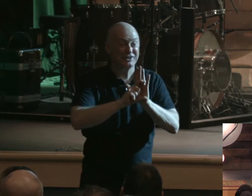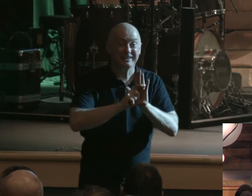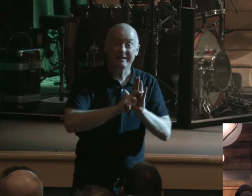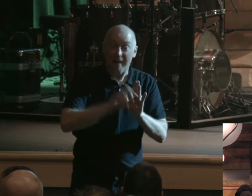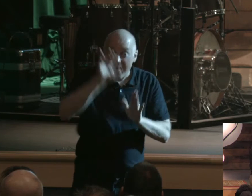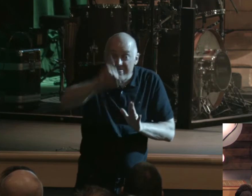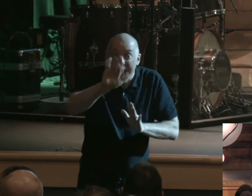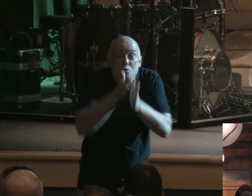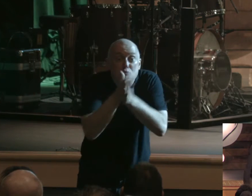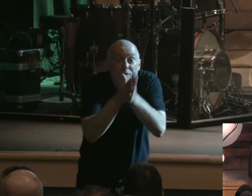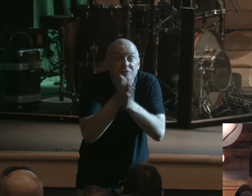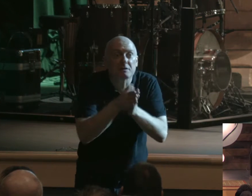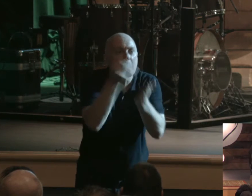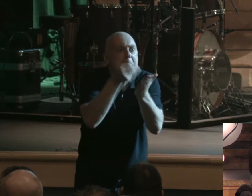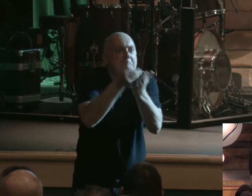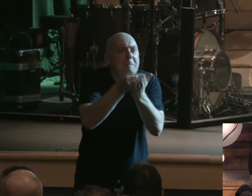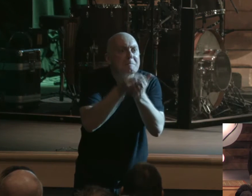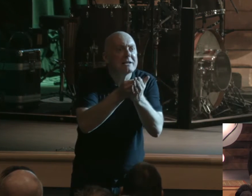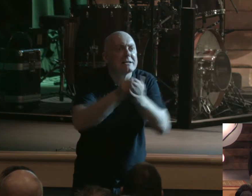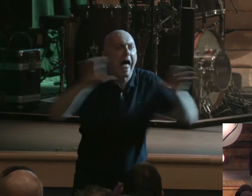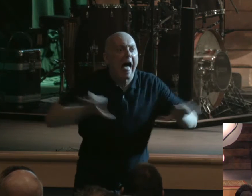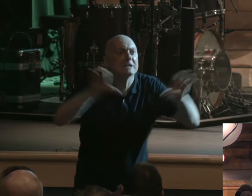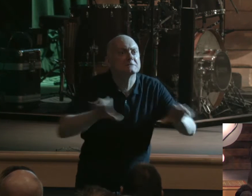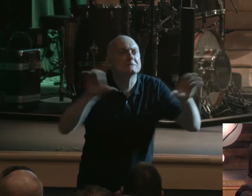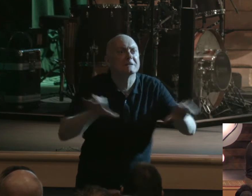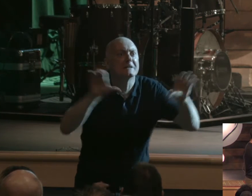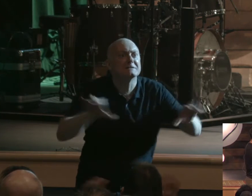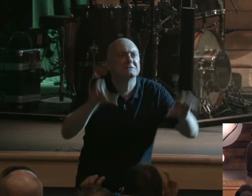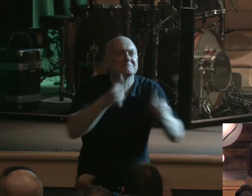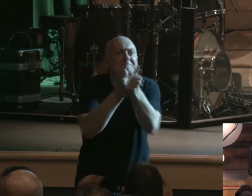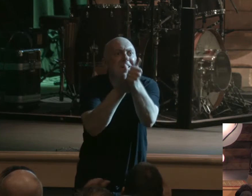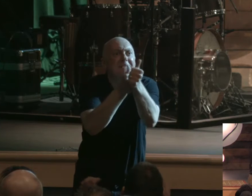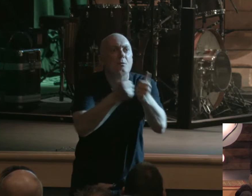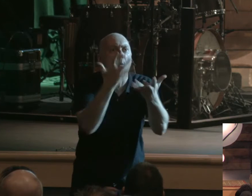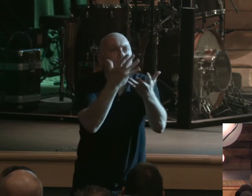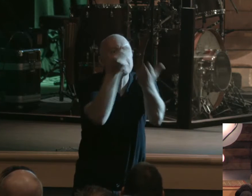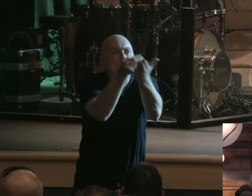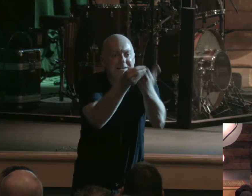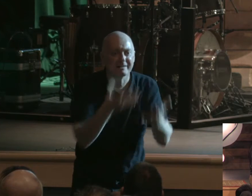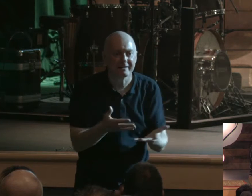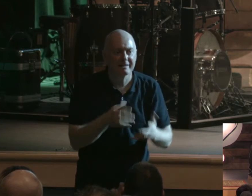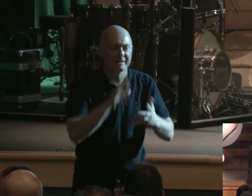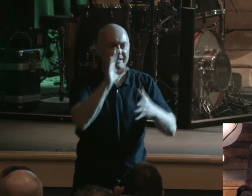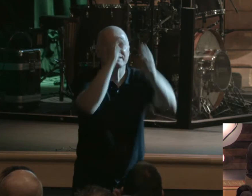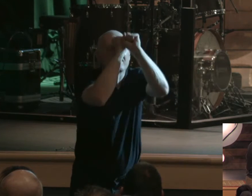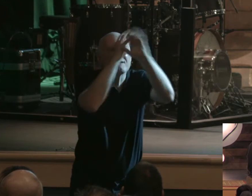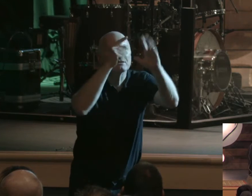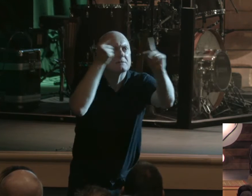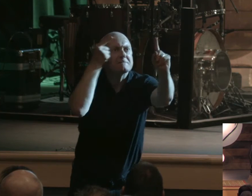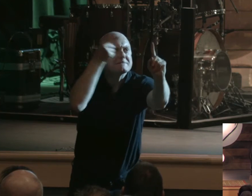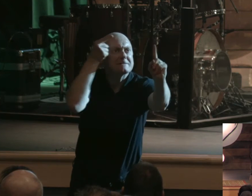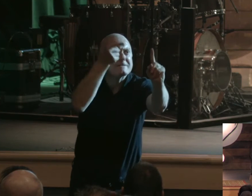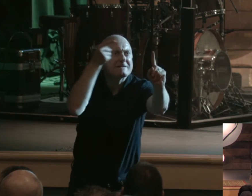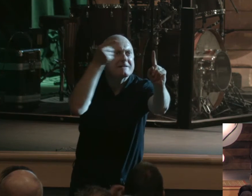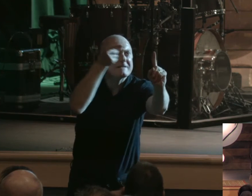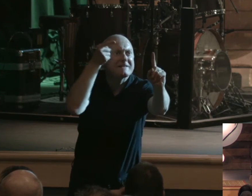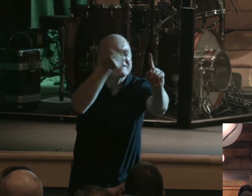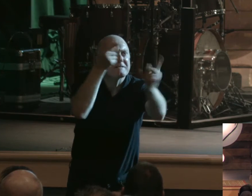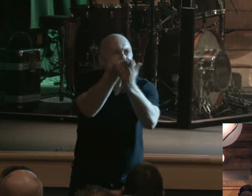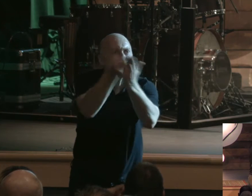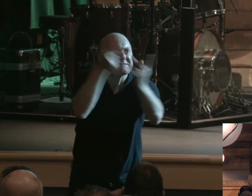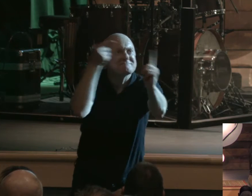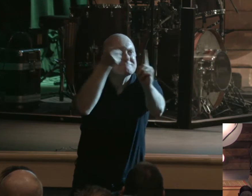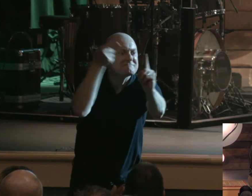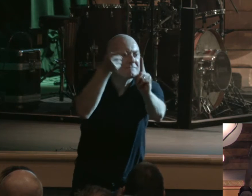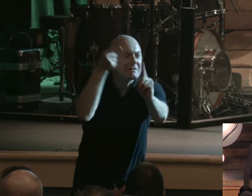your motivation, that's your goal. If that's your motivation, that's your end result. I mean, this guy, his vision is set on here. He is set up with an apparatus that is only